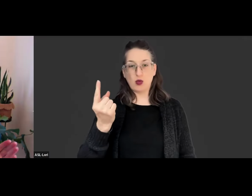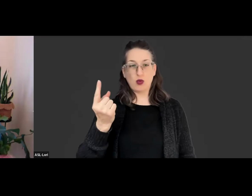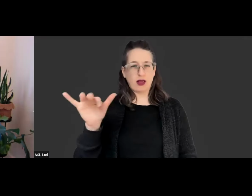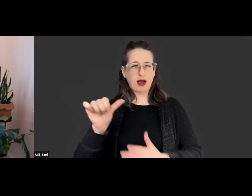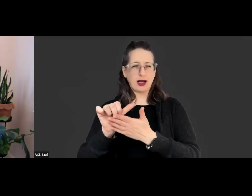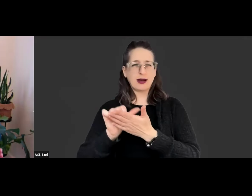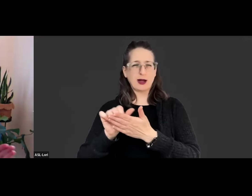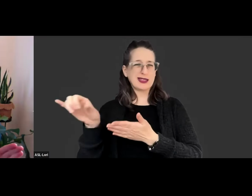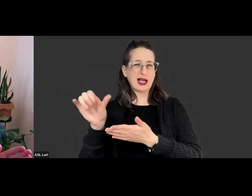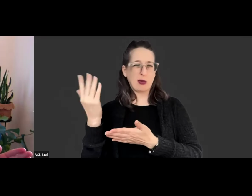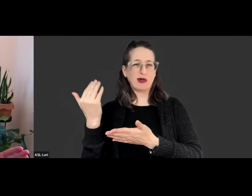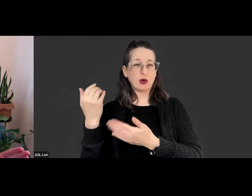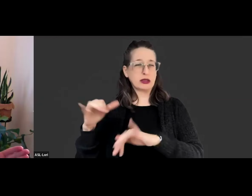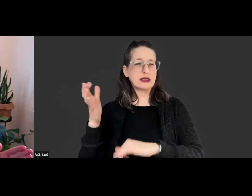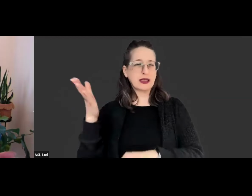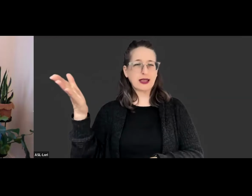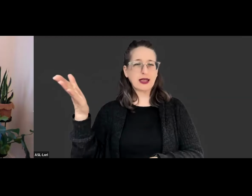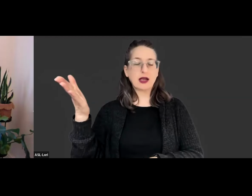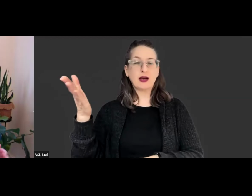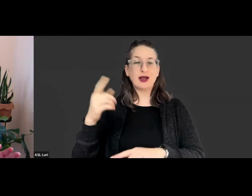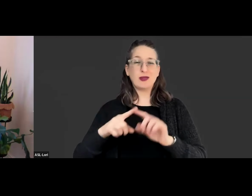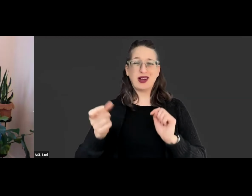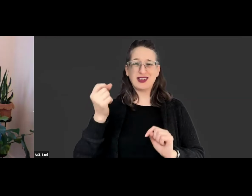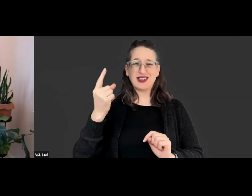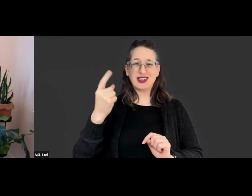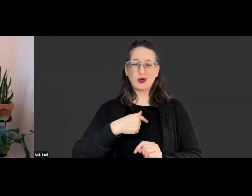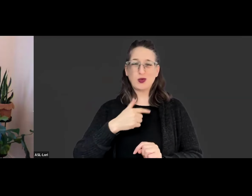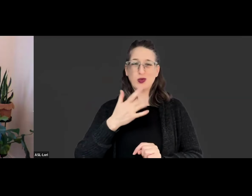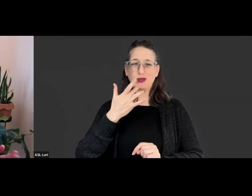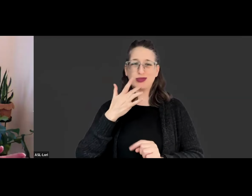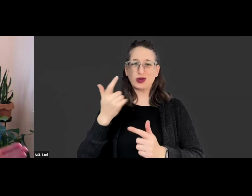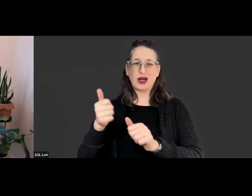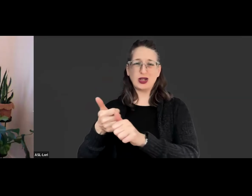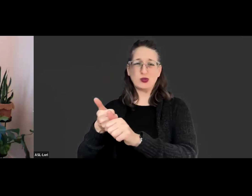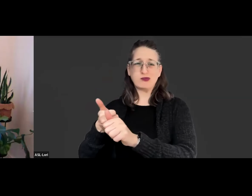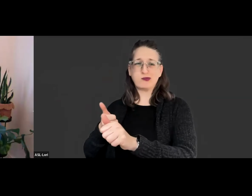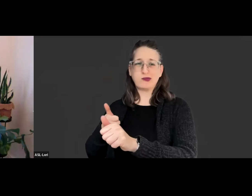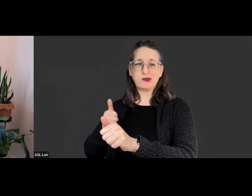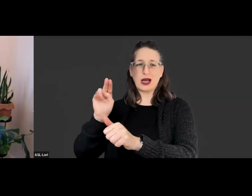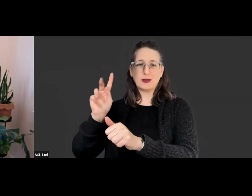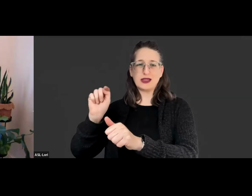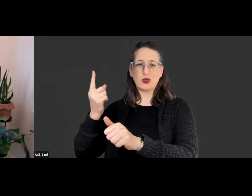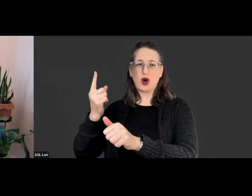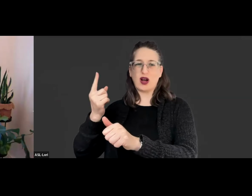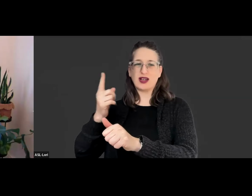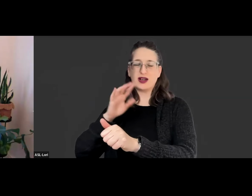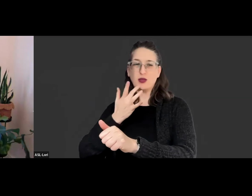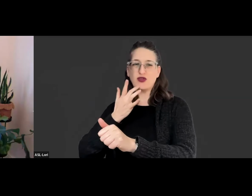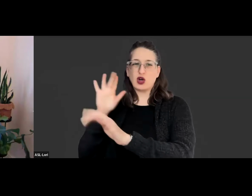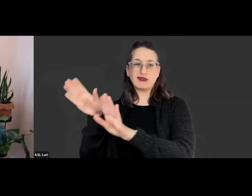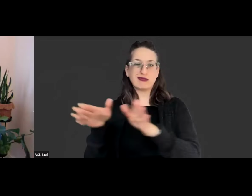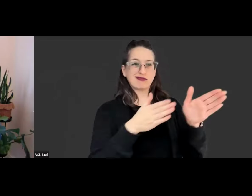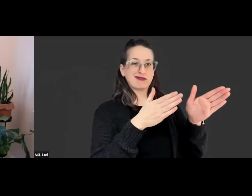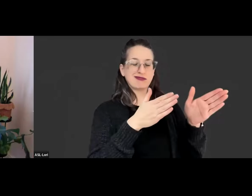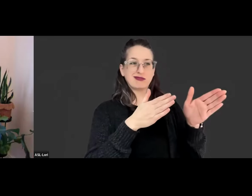But moving forward, we're trying to move away from that NMT1 account over to the neurosequential account for as